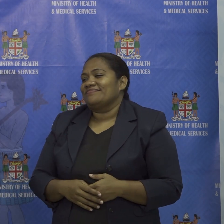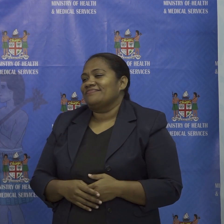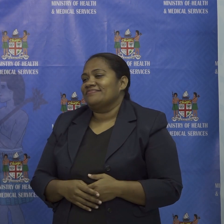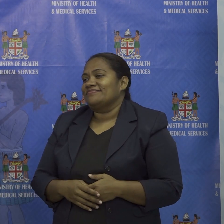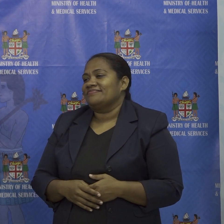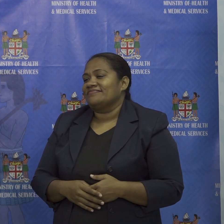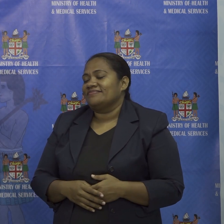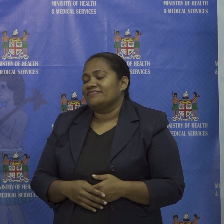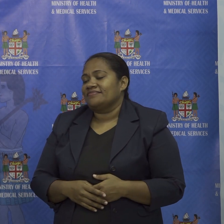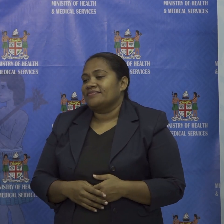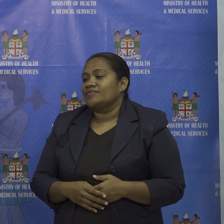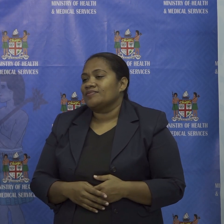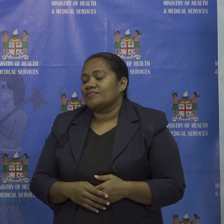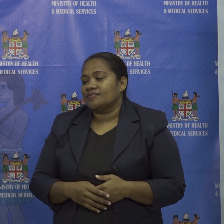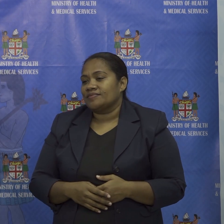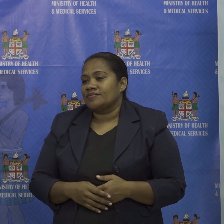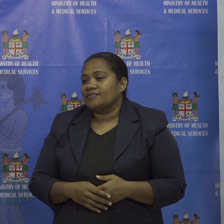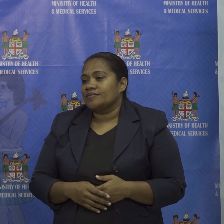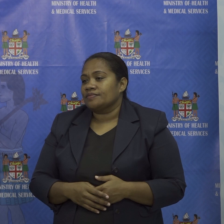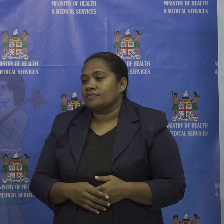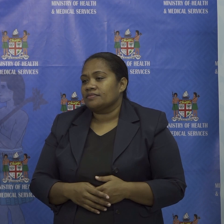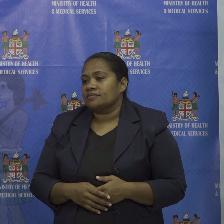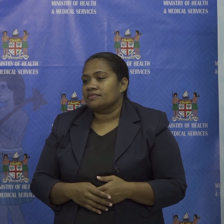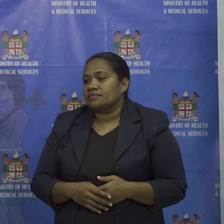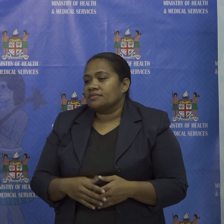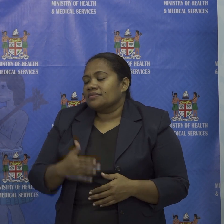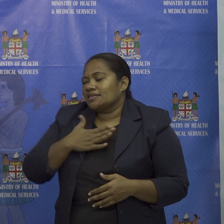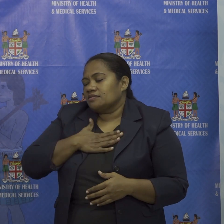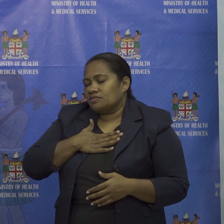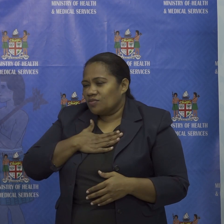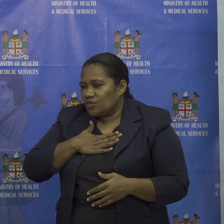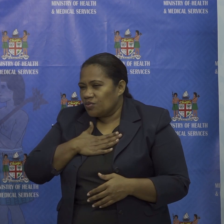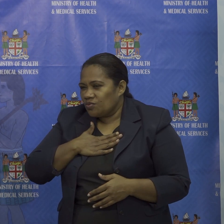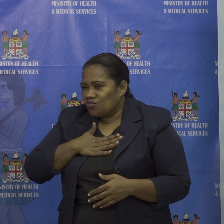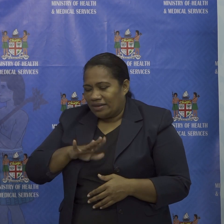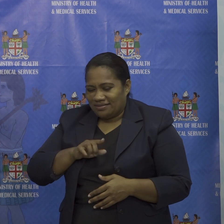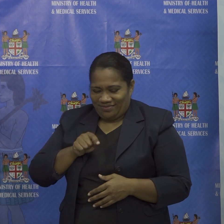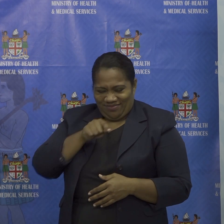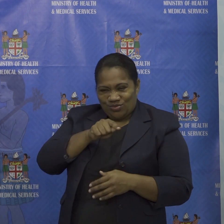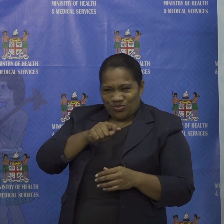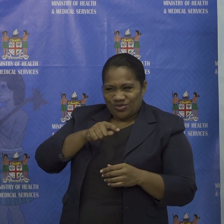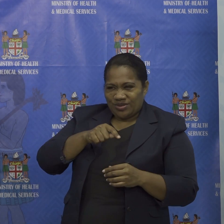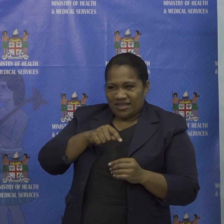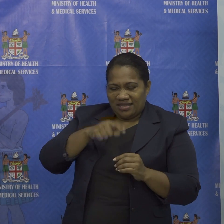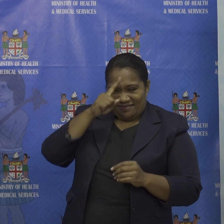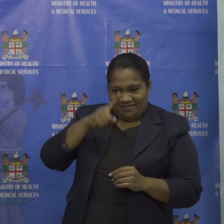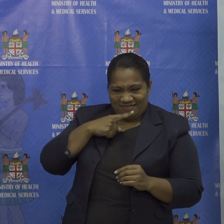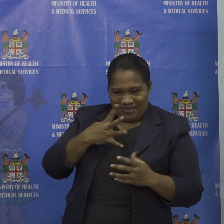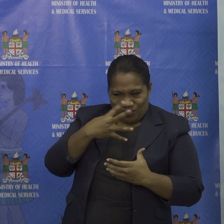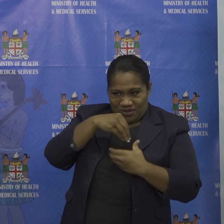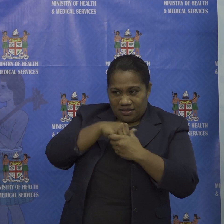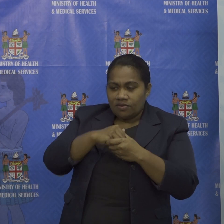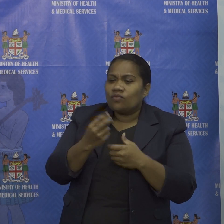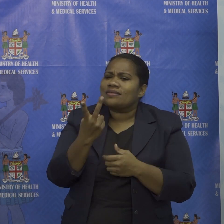One last question, sir. I just wanted to go back to the initial case, the couple that came in